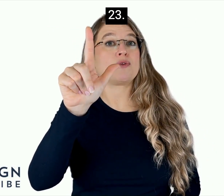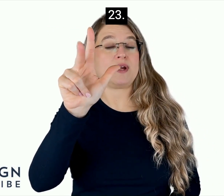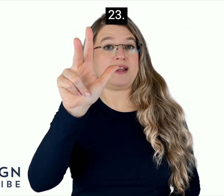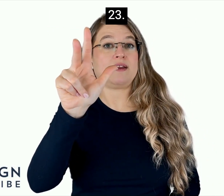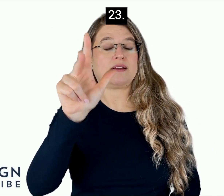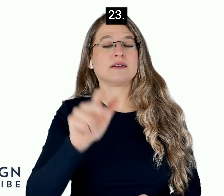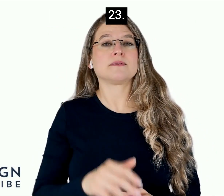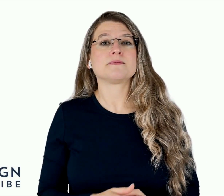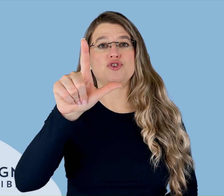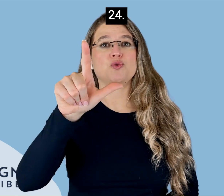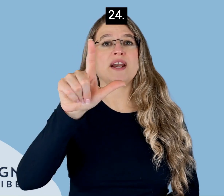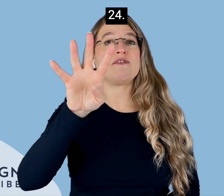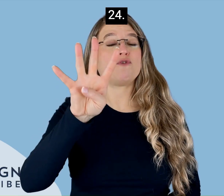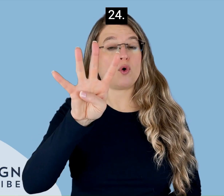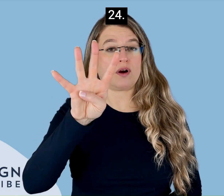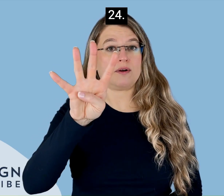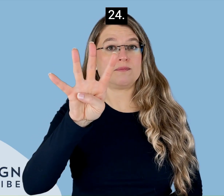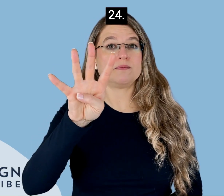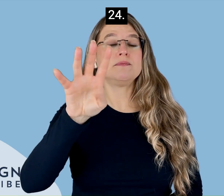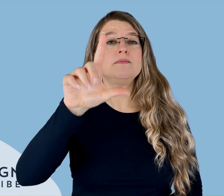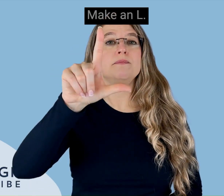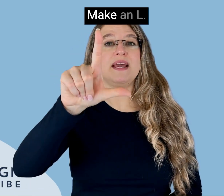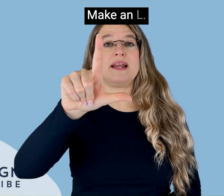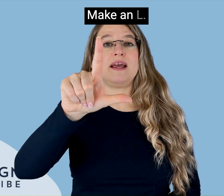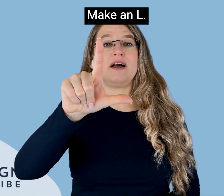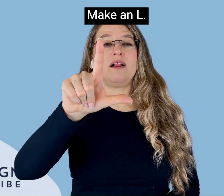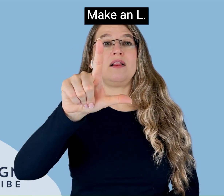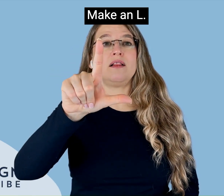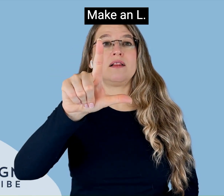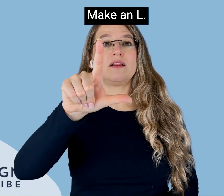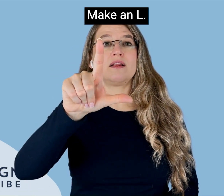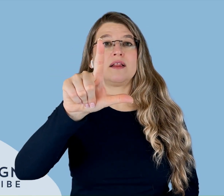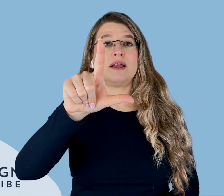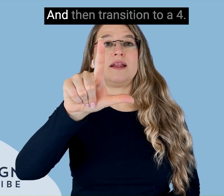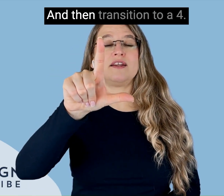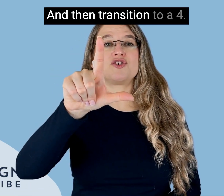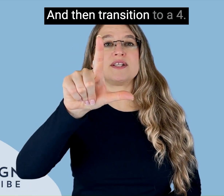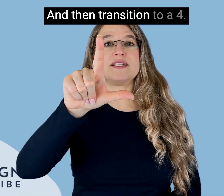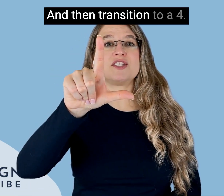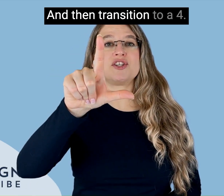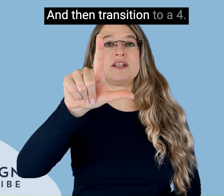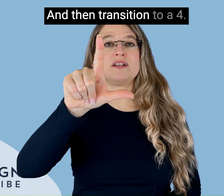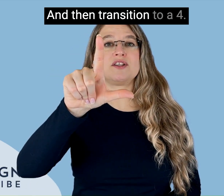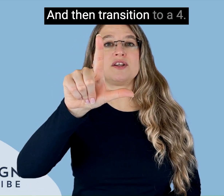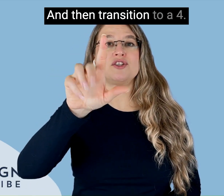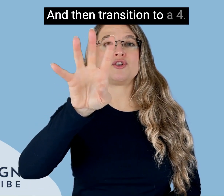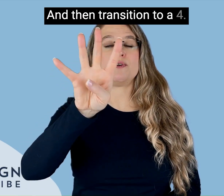23. 24, make an L, and then transition to a